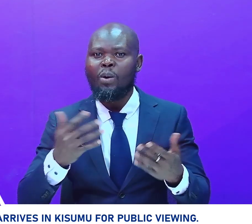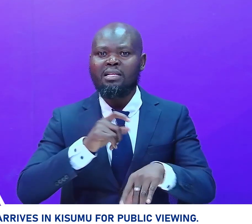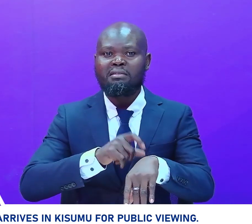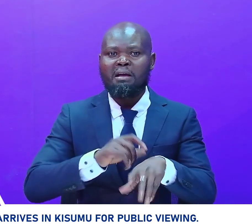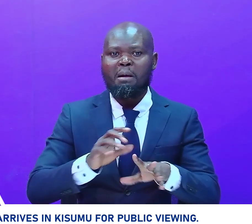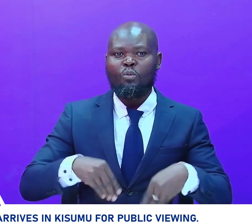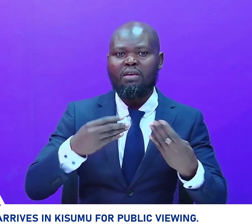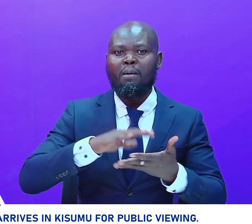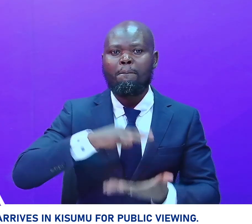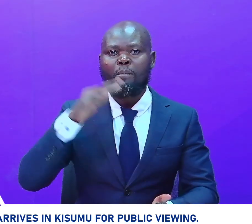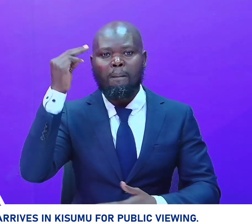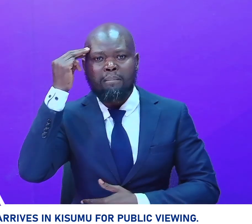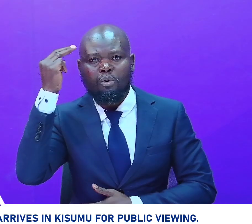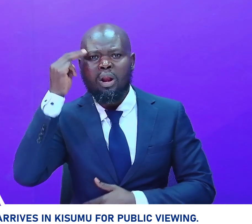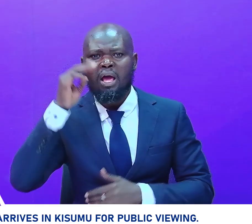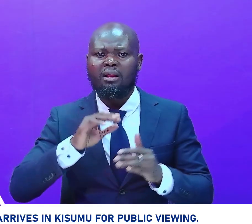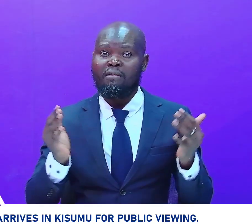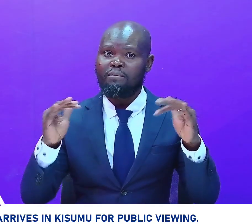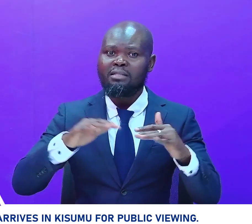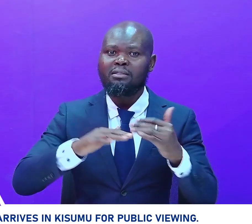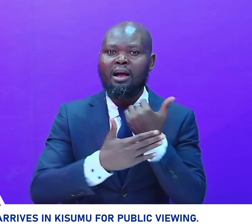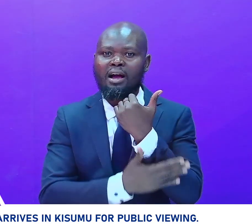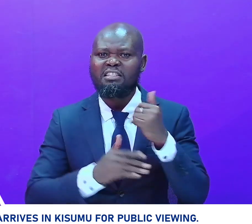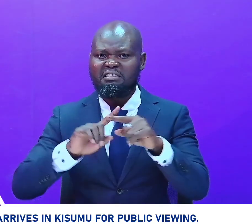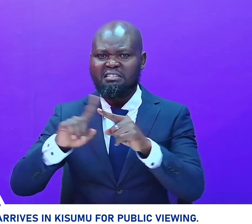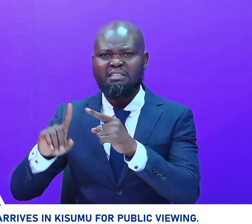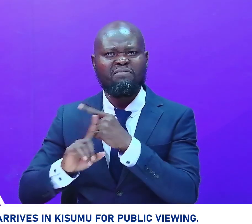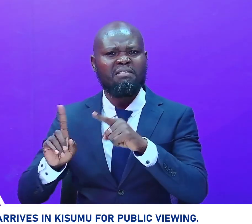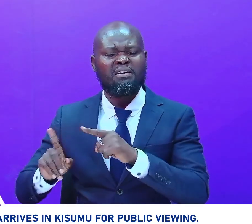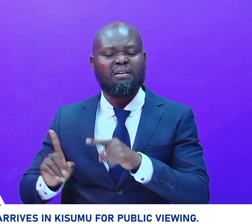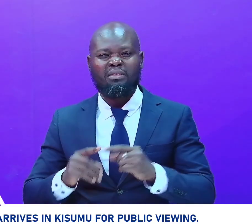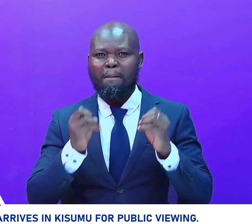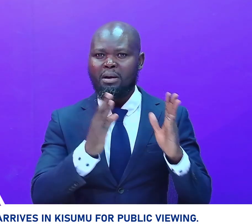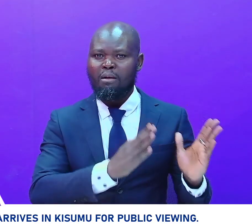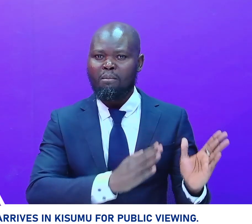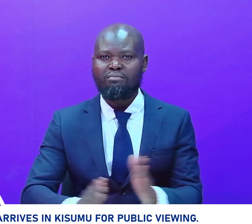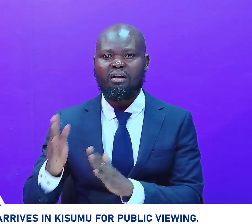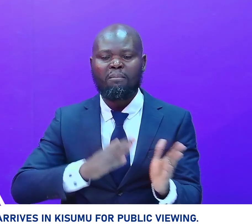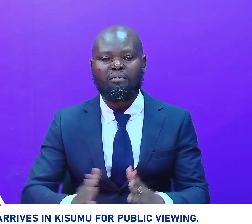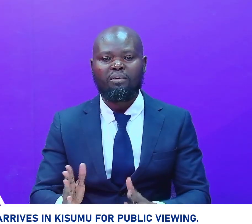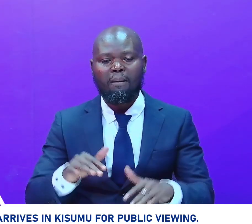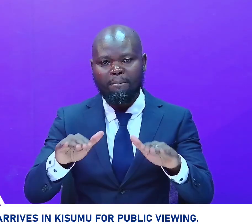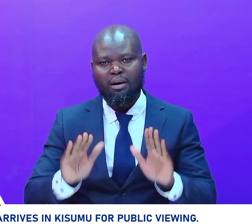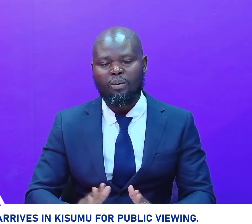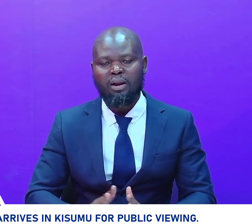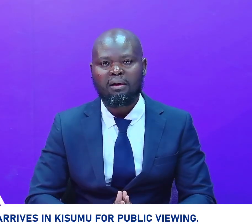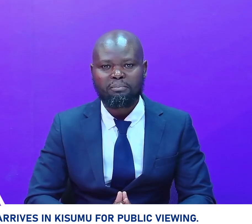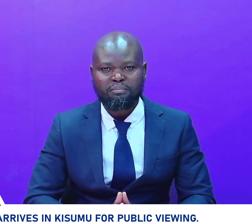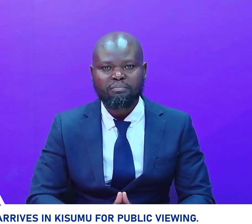event as the country continues to prepare for his state funeral.